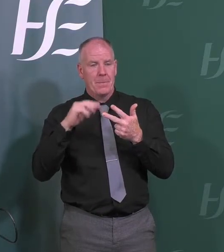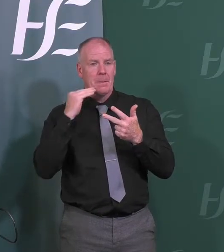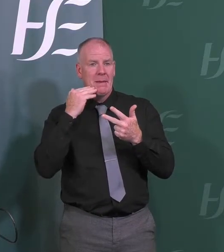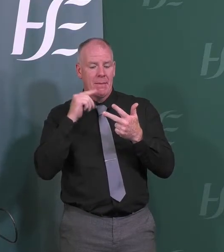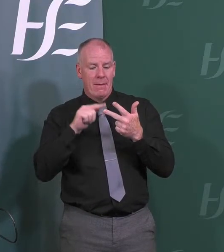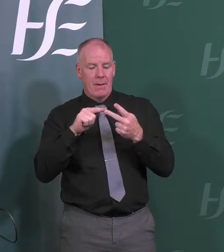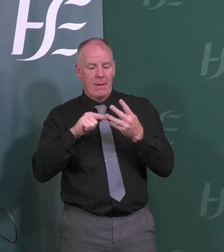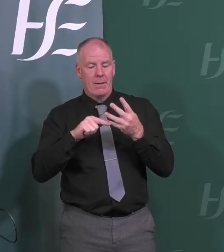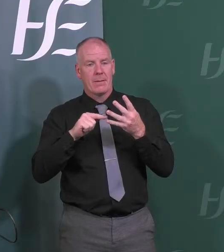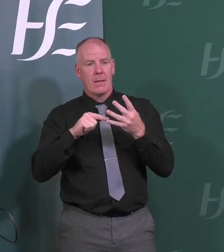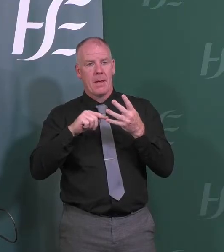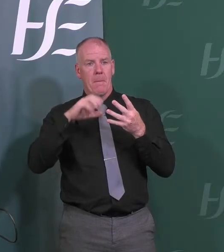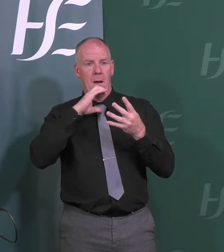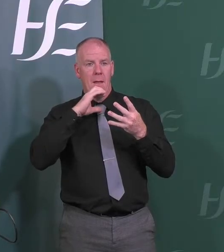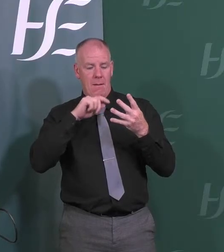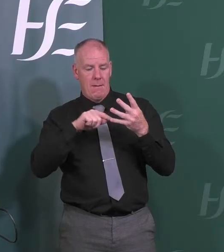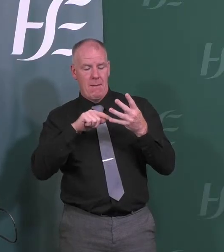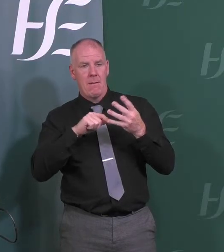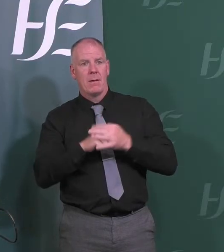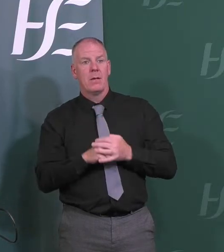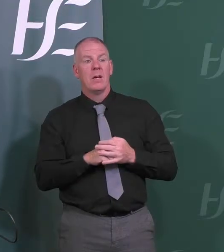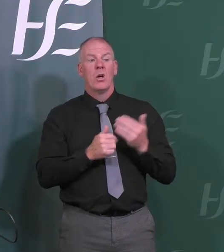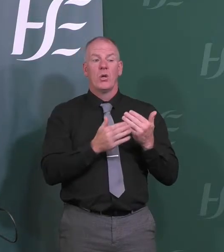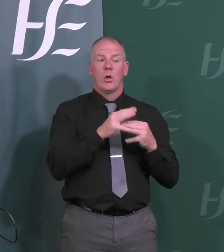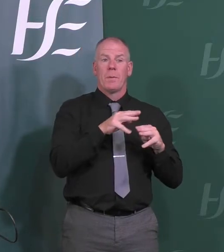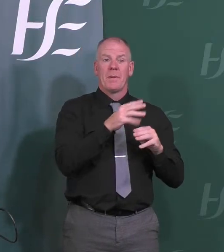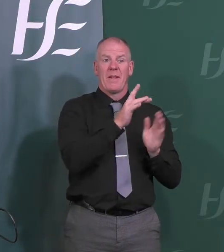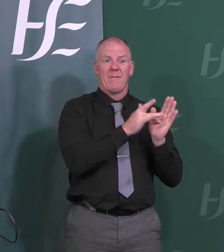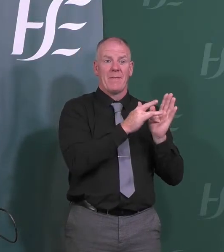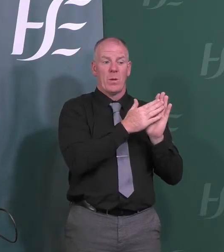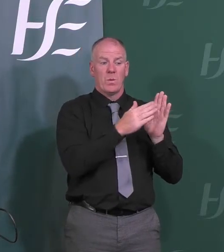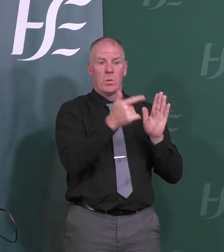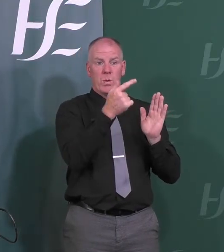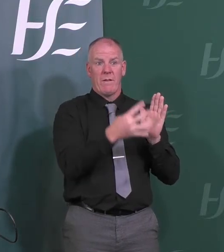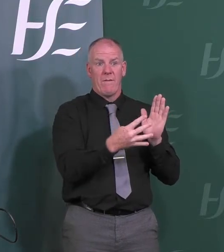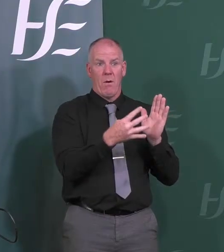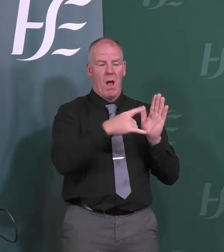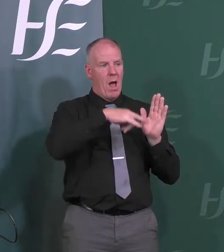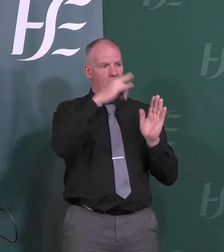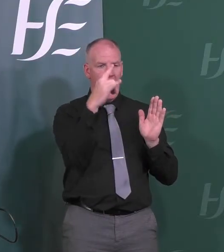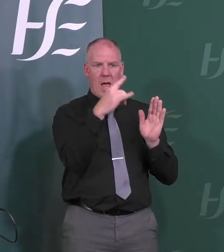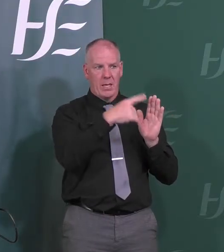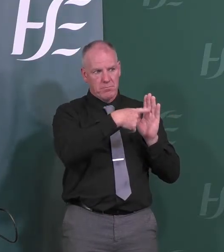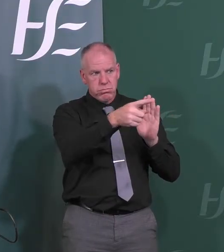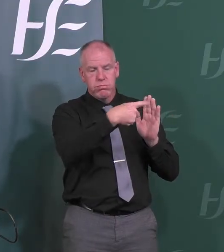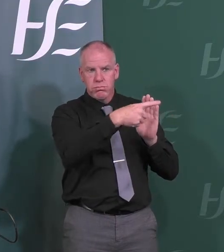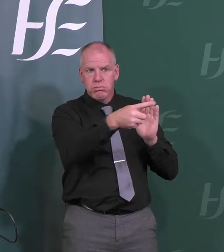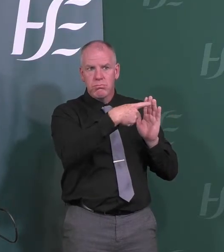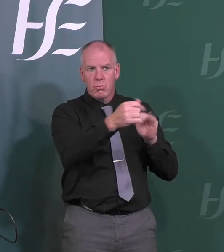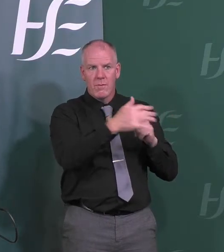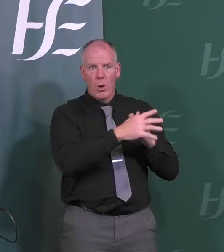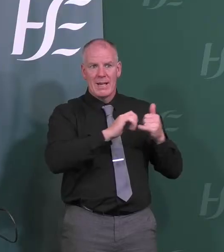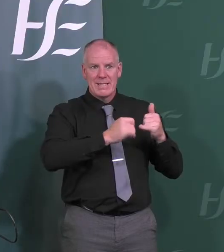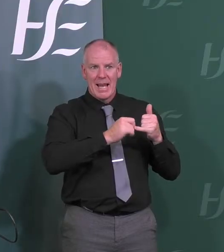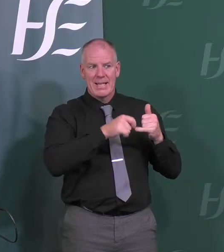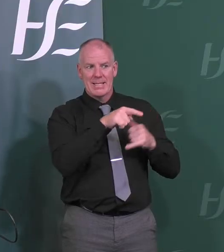Monaghan. The younger people, 15 to 24, are the highest referral volumes. They take up the majority of